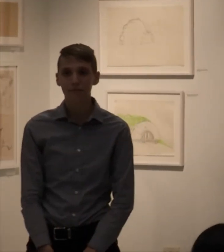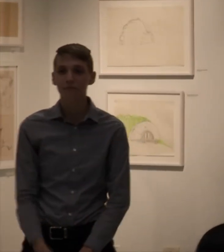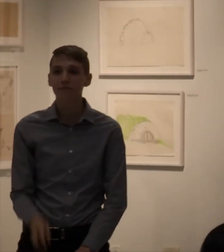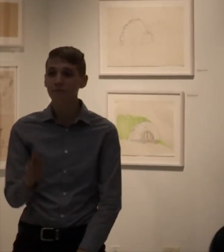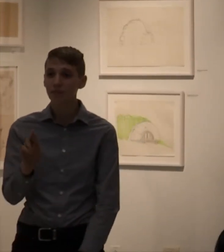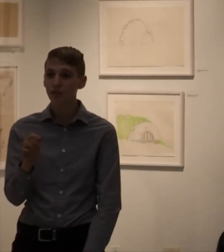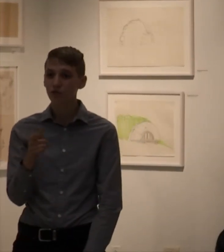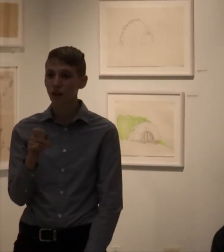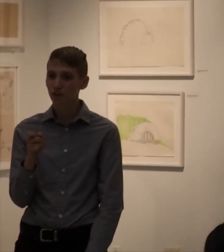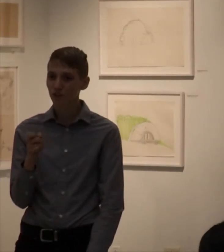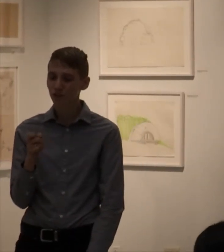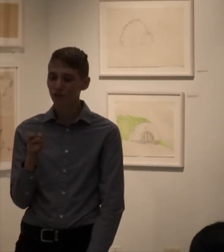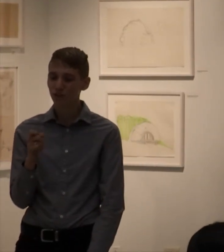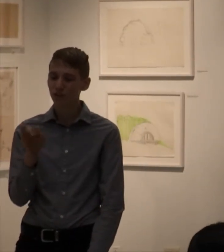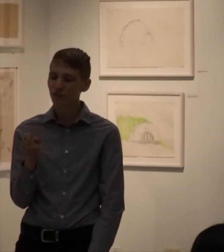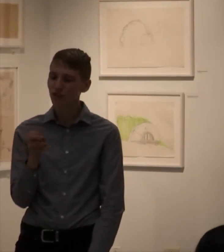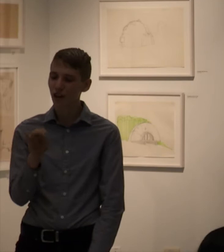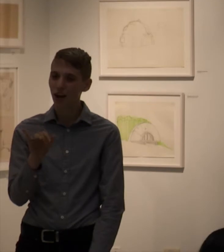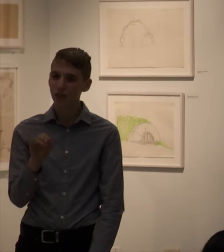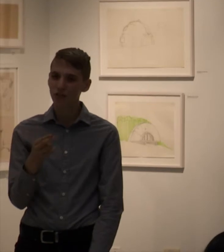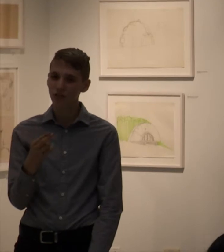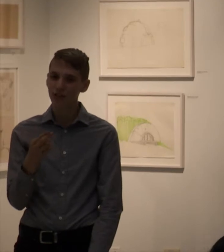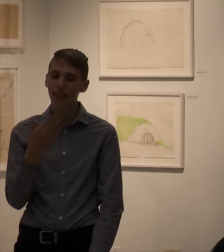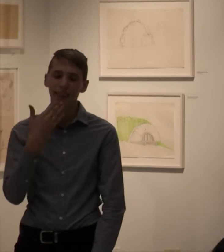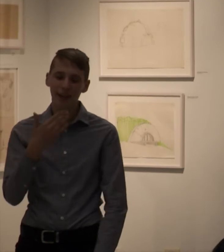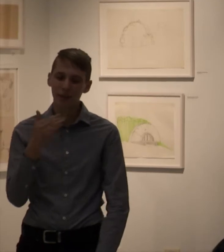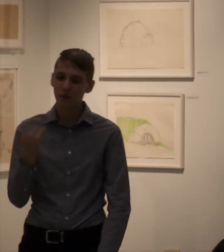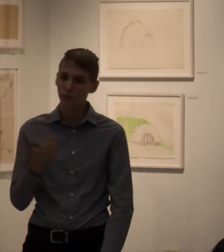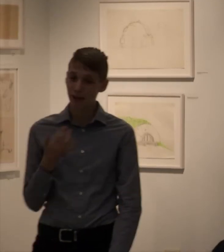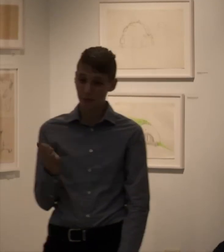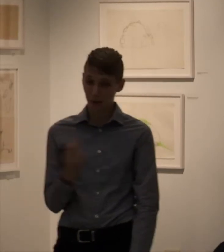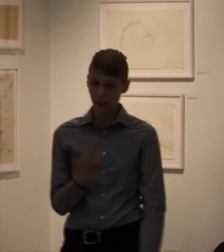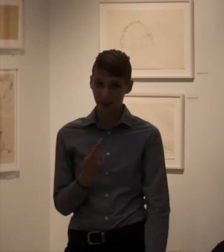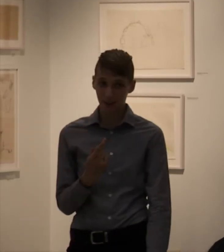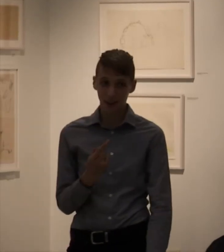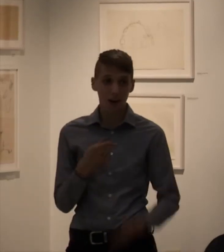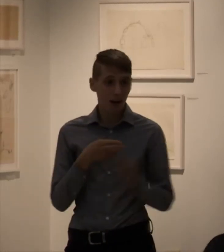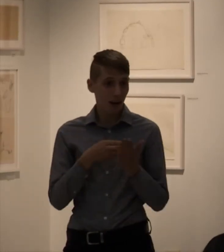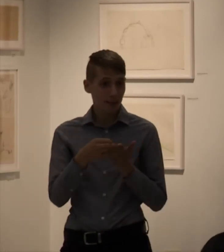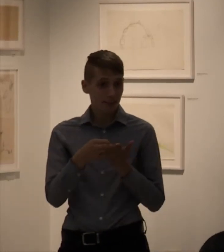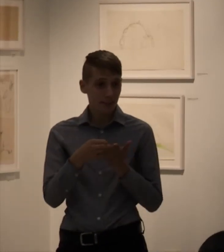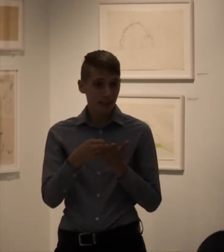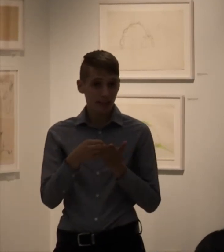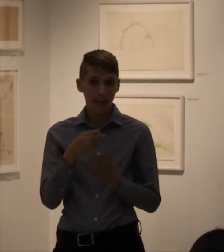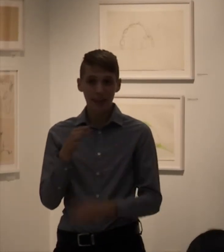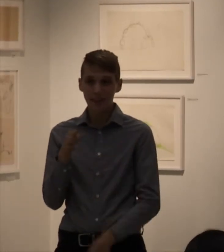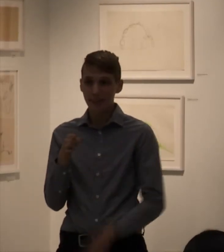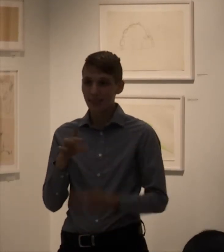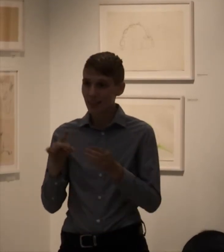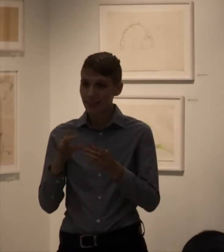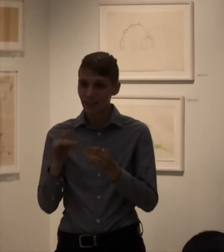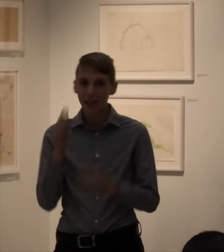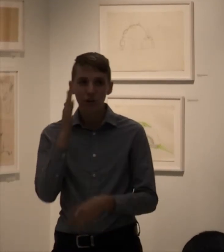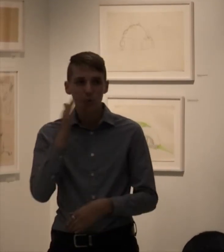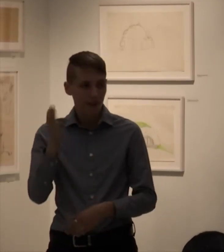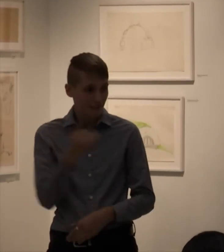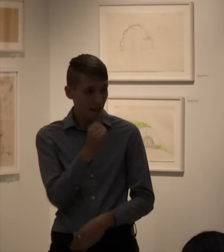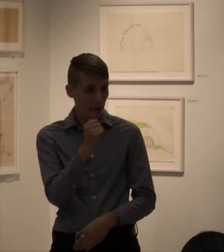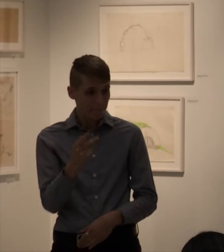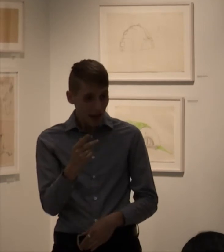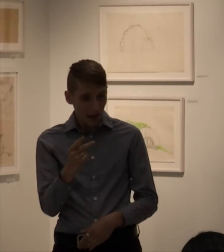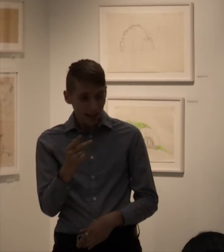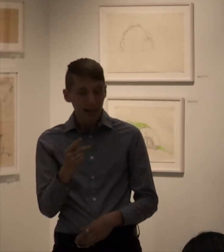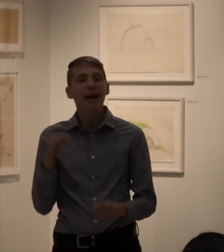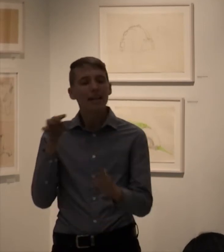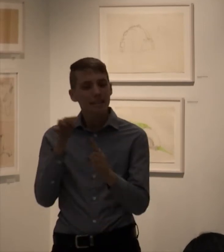Roger, Josh, thanks for inviting me back. The truth of the matter is they said we're going to keep on inviting you back till you get it right. So